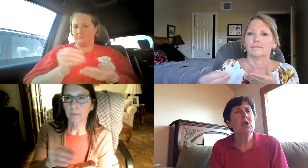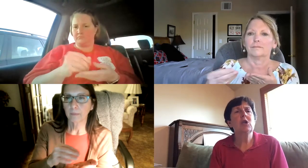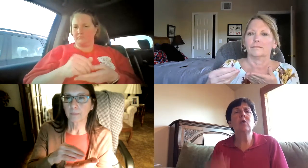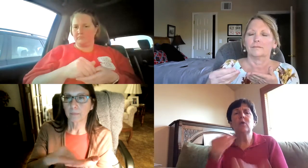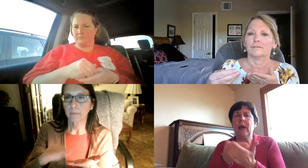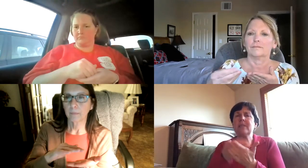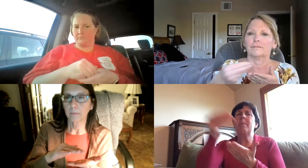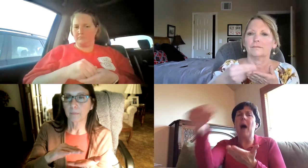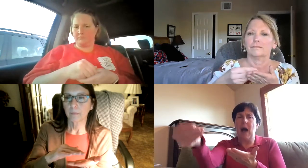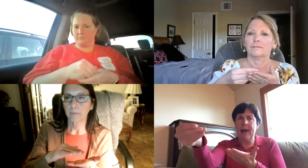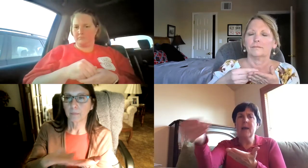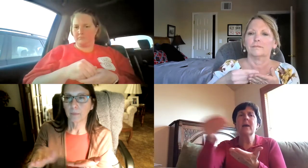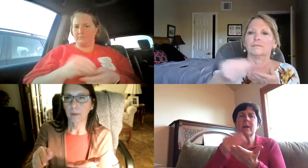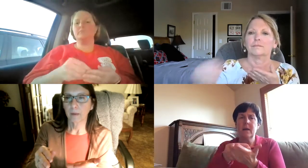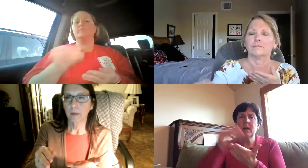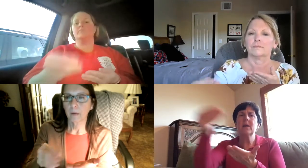So that's